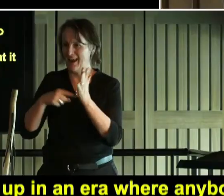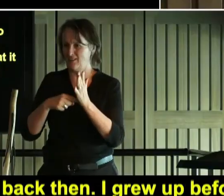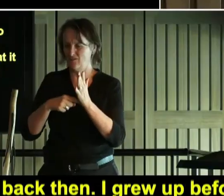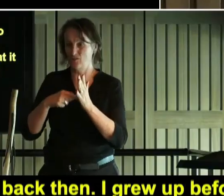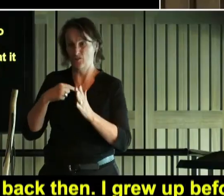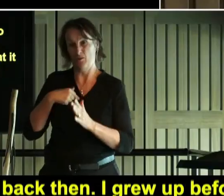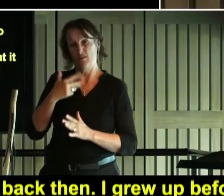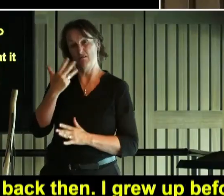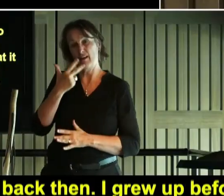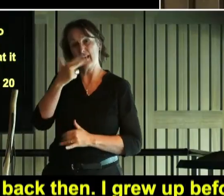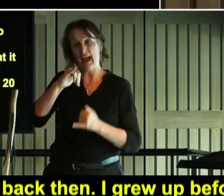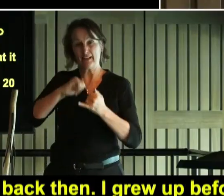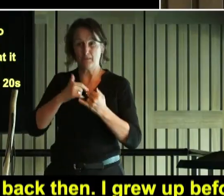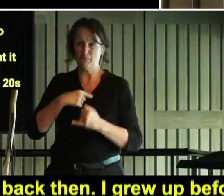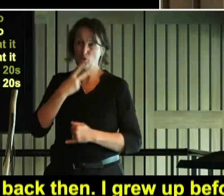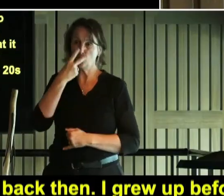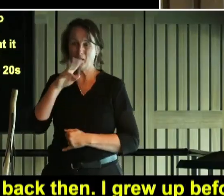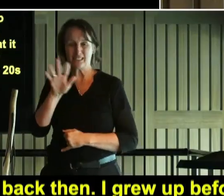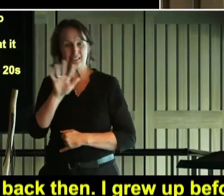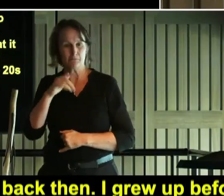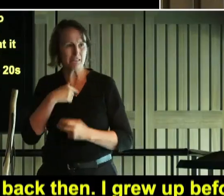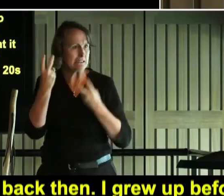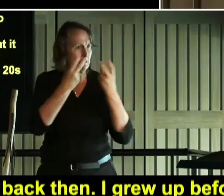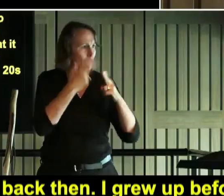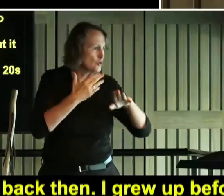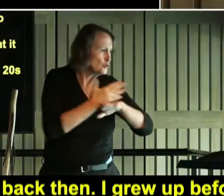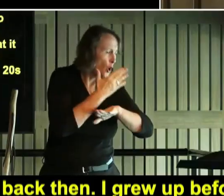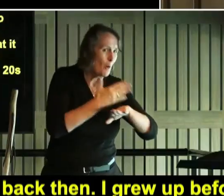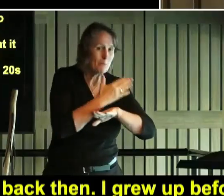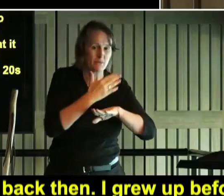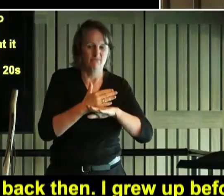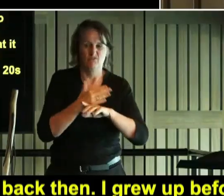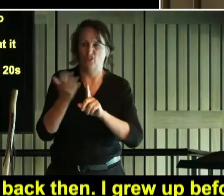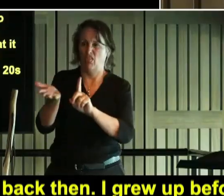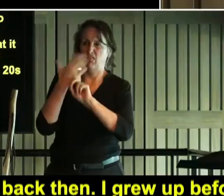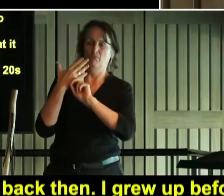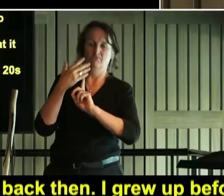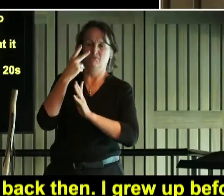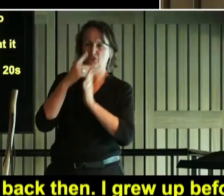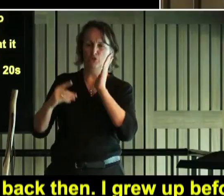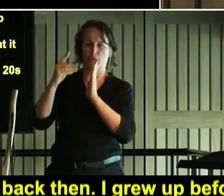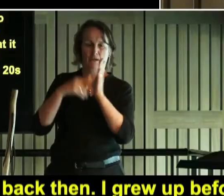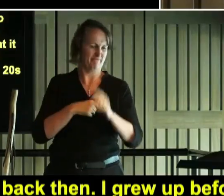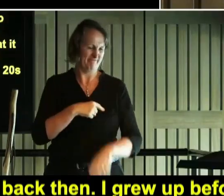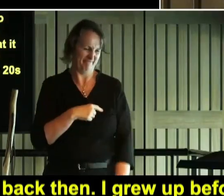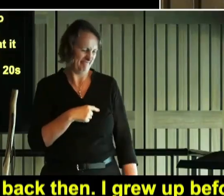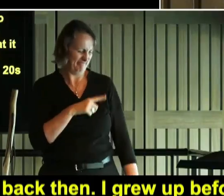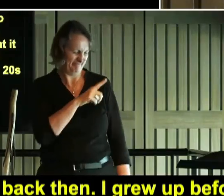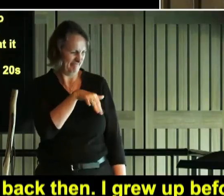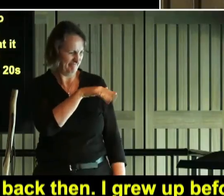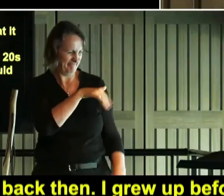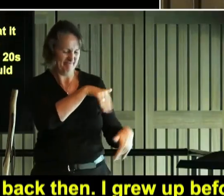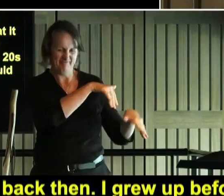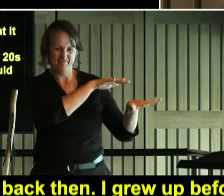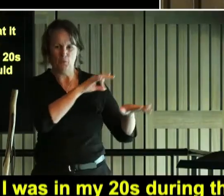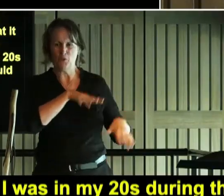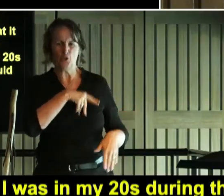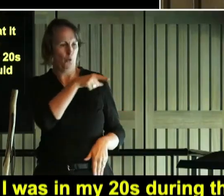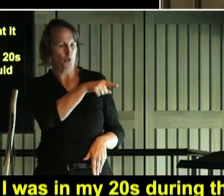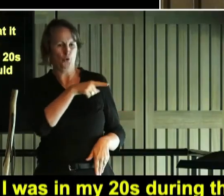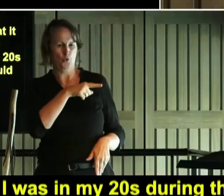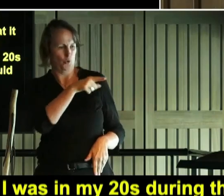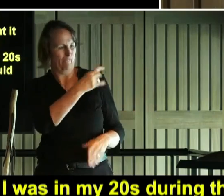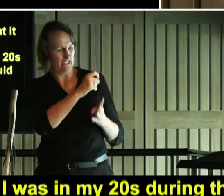80s trying to find work, find a job. And back then you could be blatantly discriminated against and told, I'm sorry, you're not the look we want. We don't want someone with